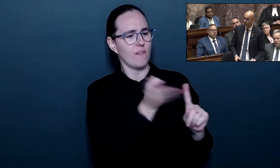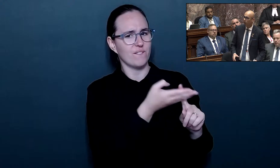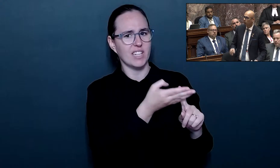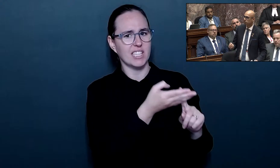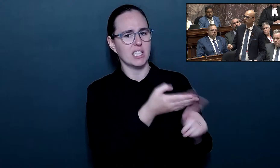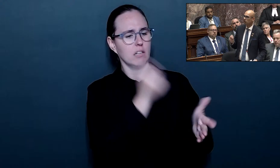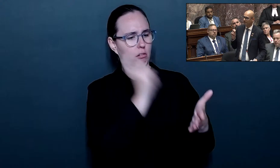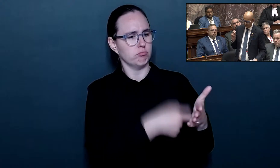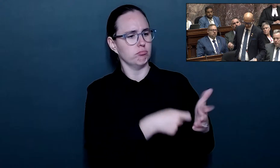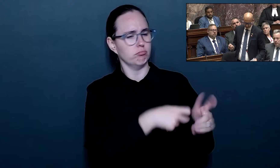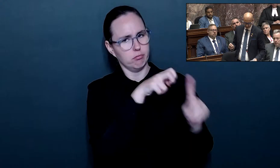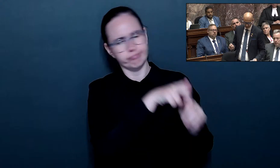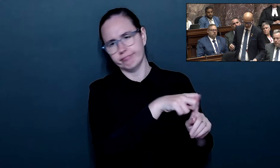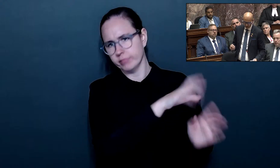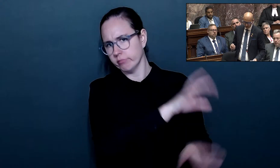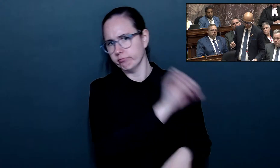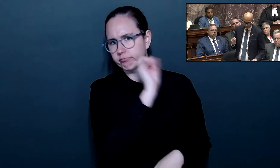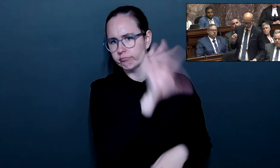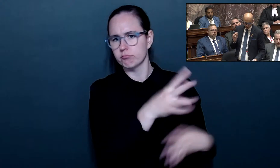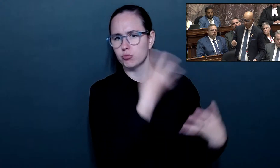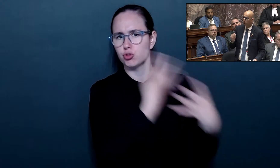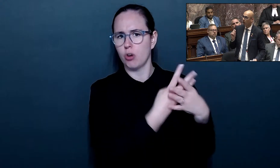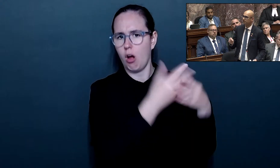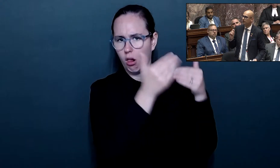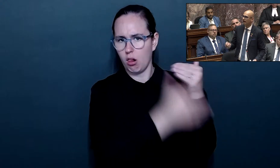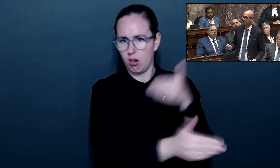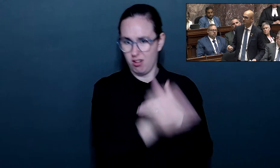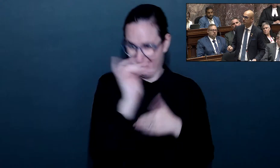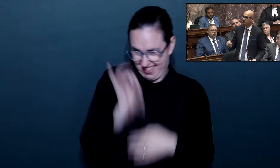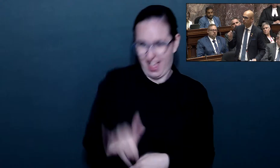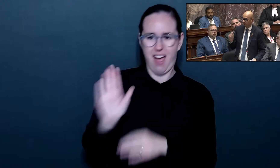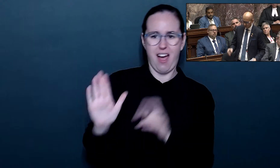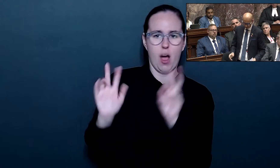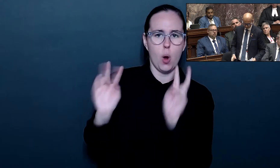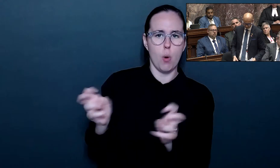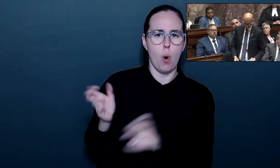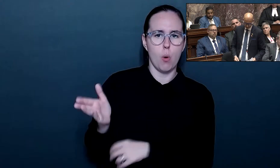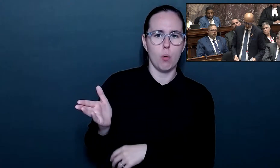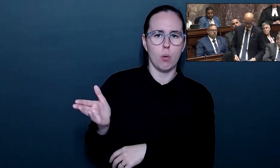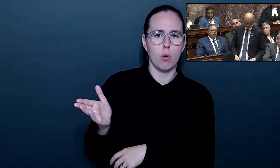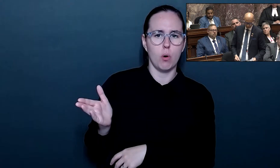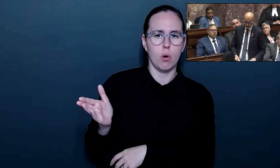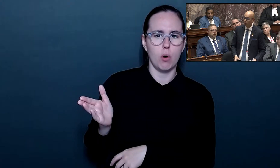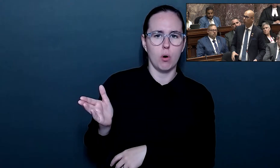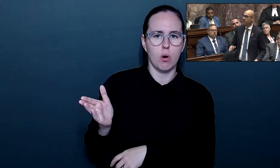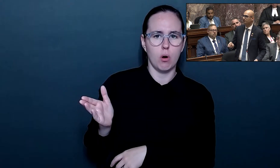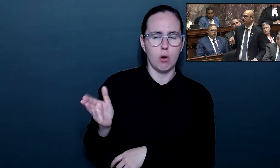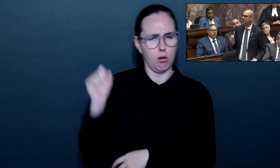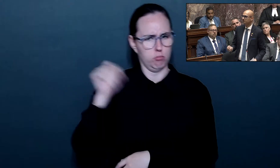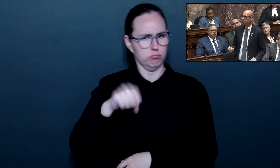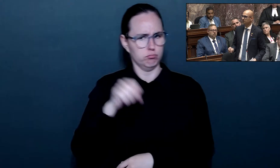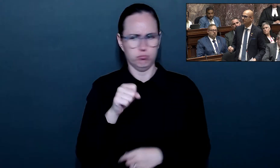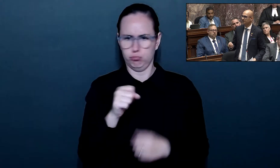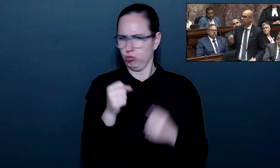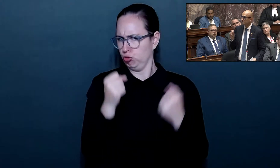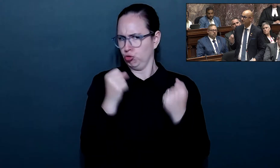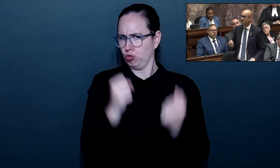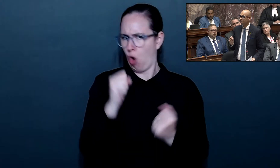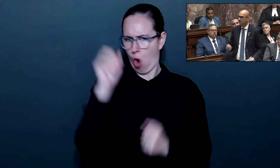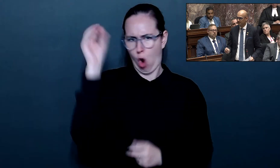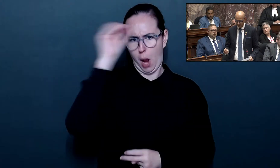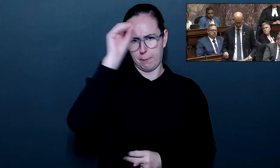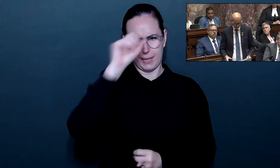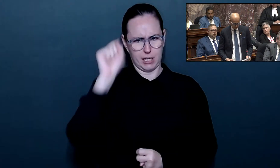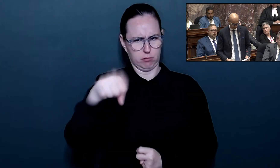While we hold strong opinions to what we want to happen to the perpetrator, we don't want to interfere in a